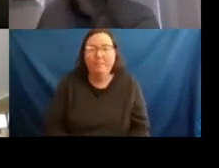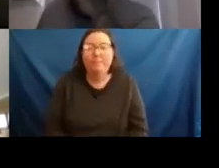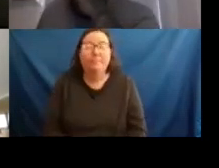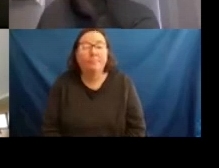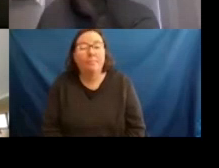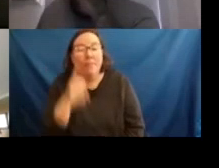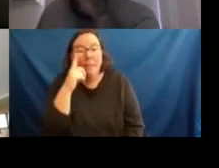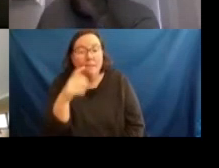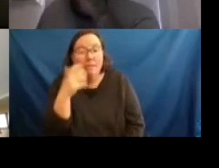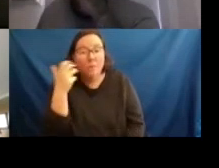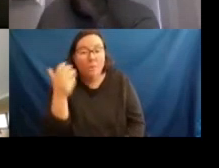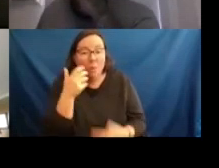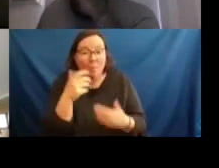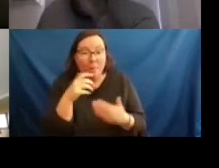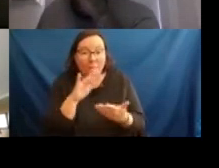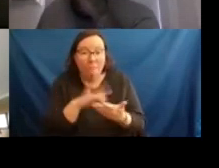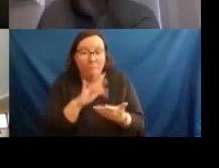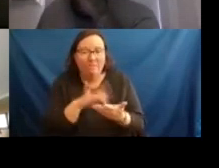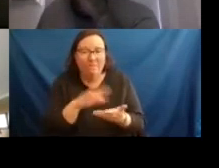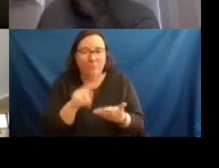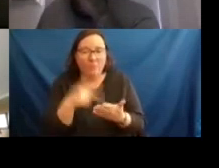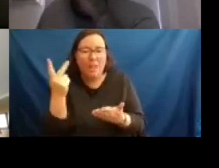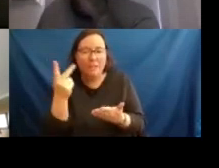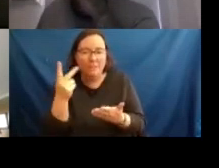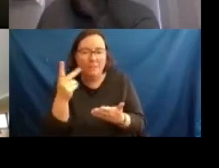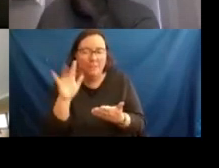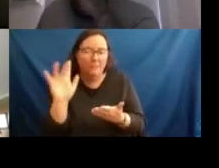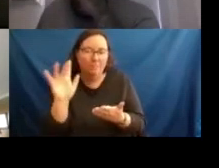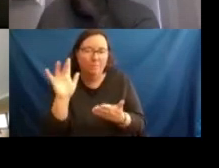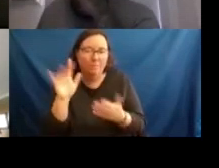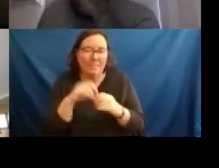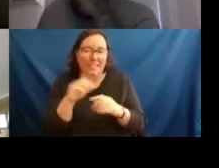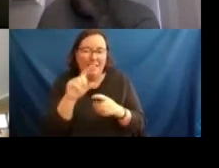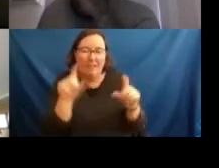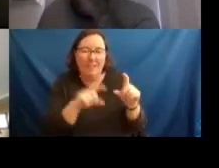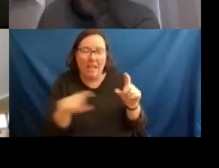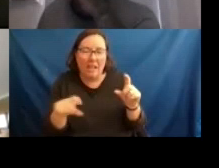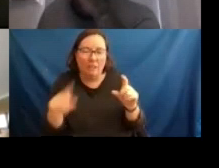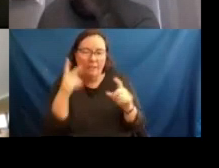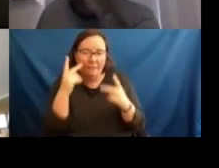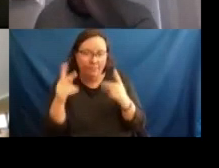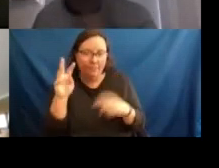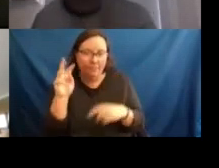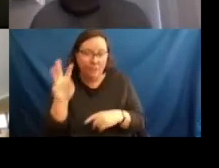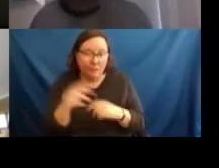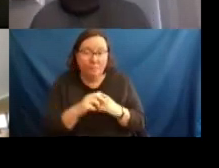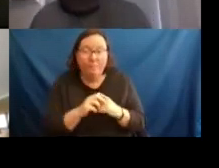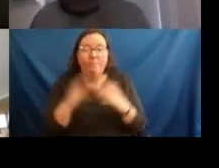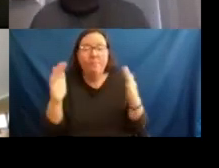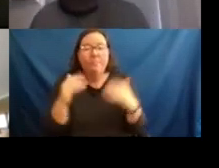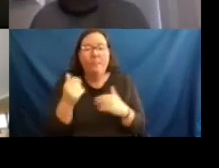mobile device, double tap their video in the gallery view. A couple other